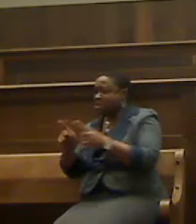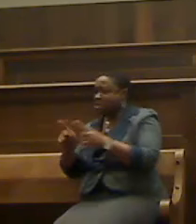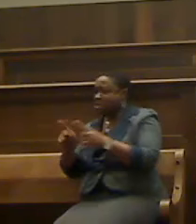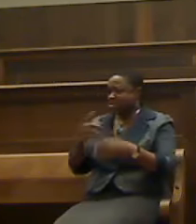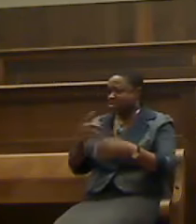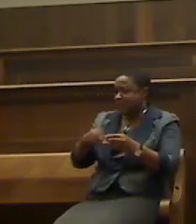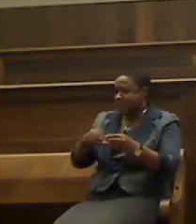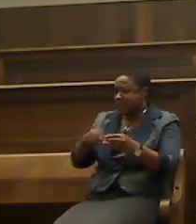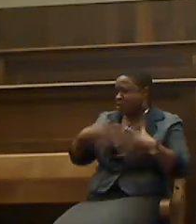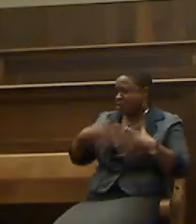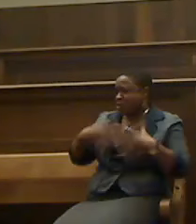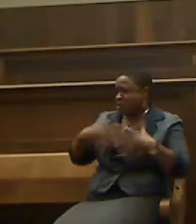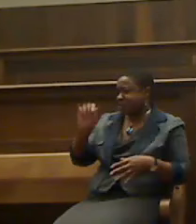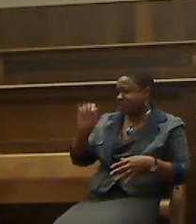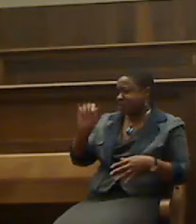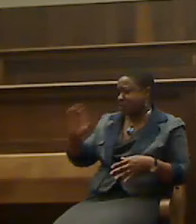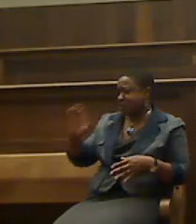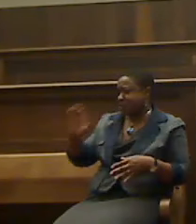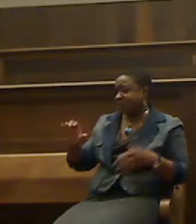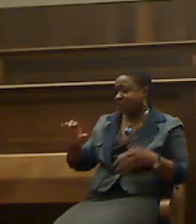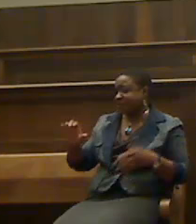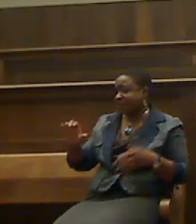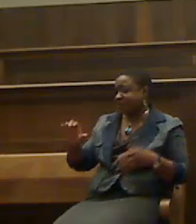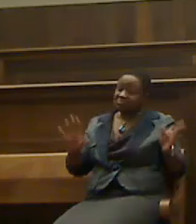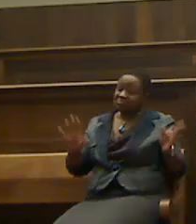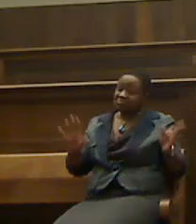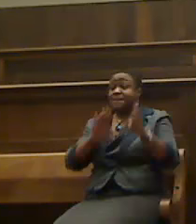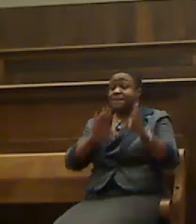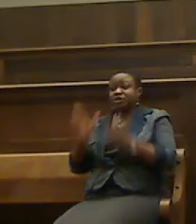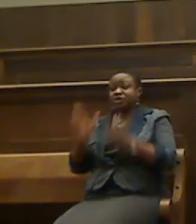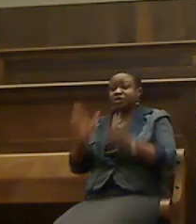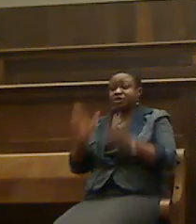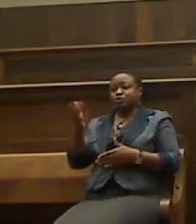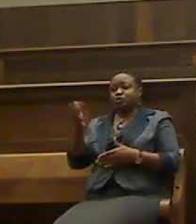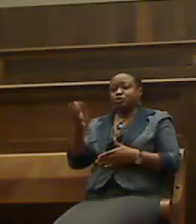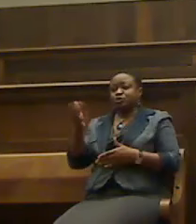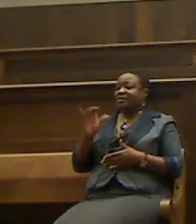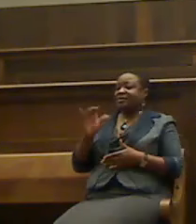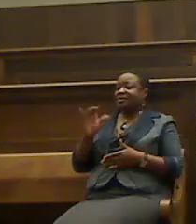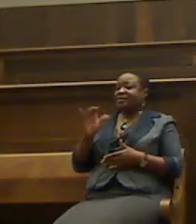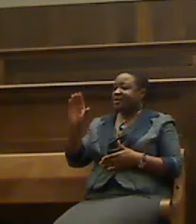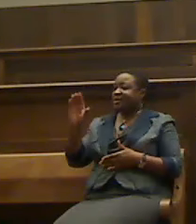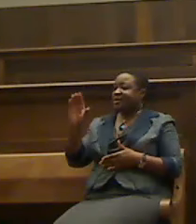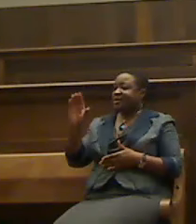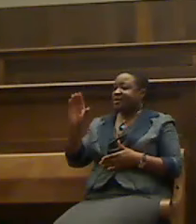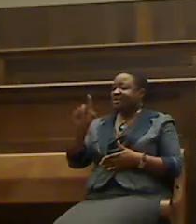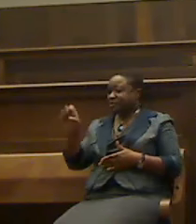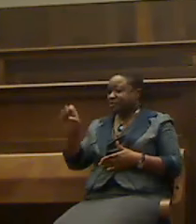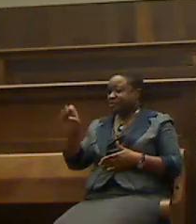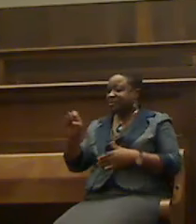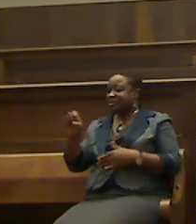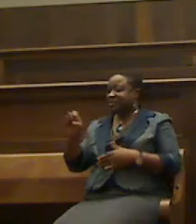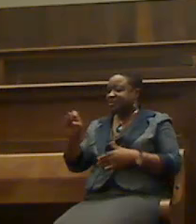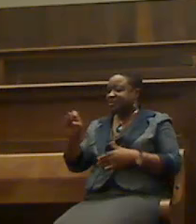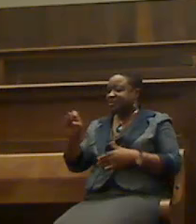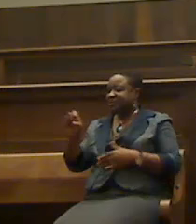It is unlikely, I am told by biologists, for the cellulose in cotton to produce Bt on its own.